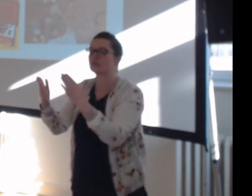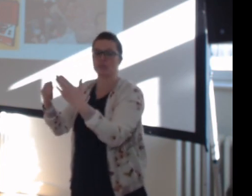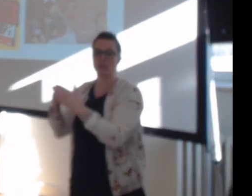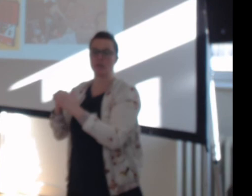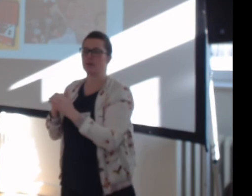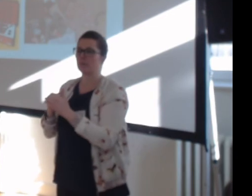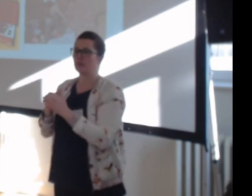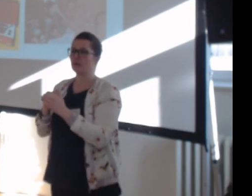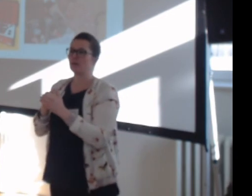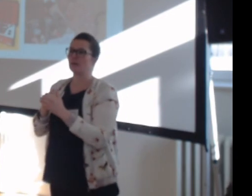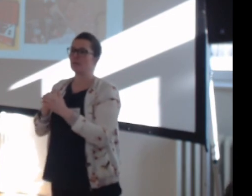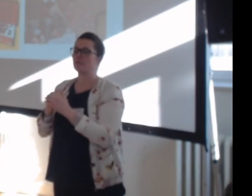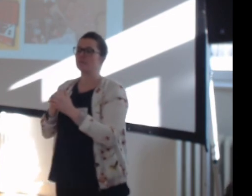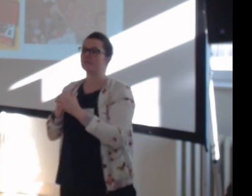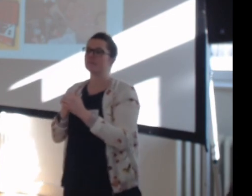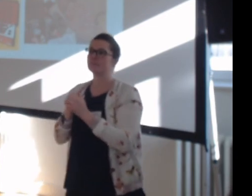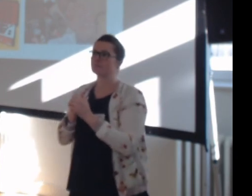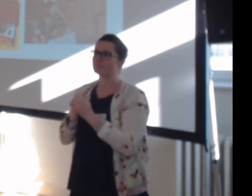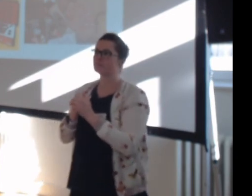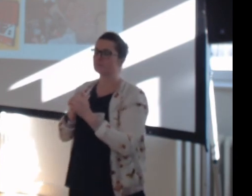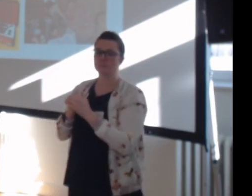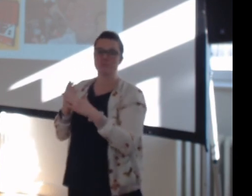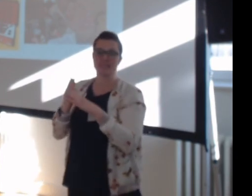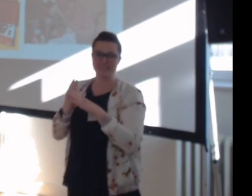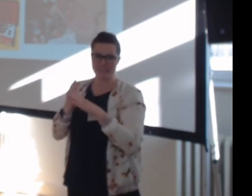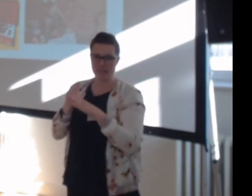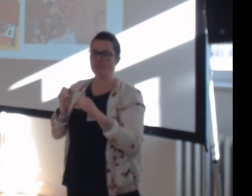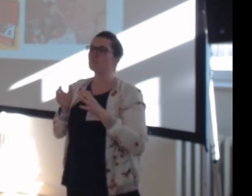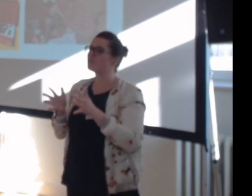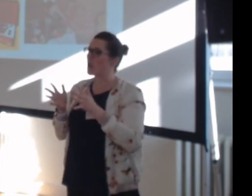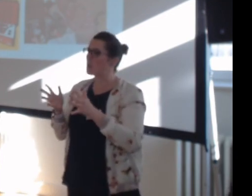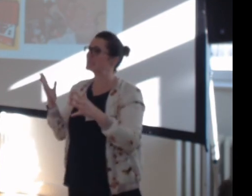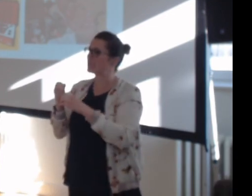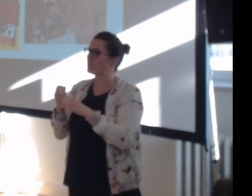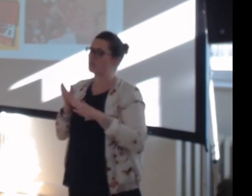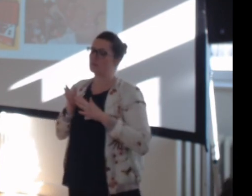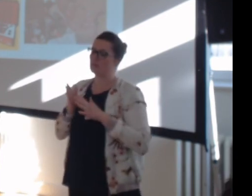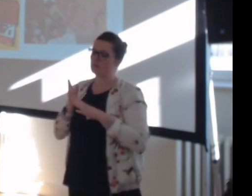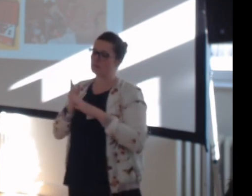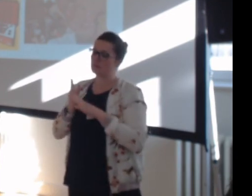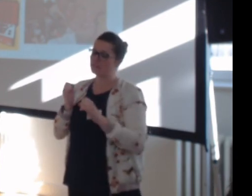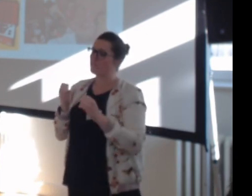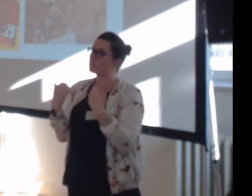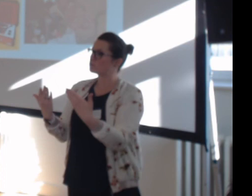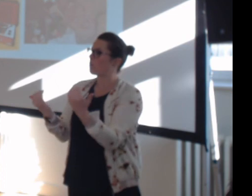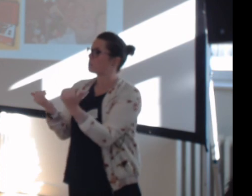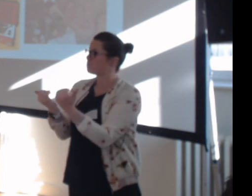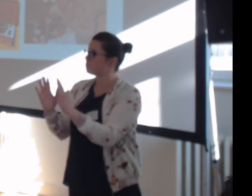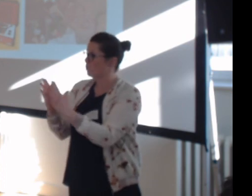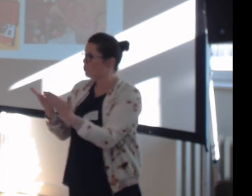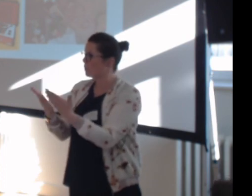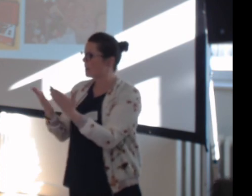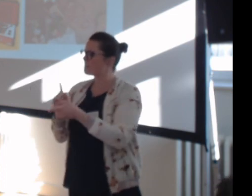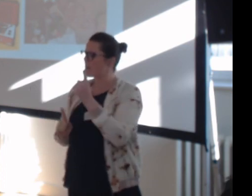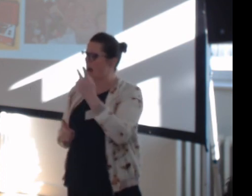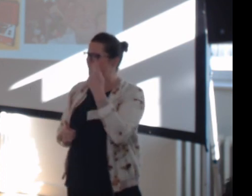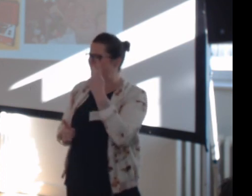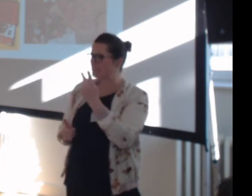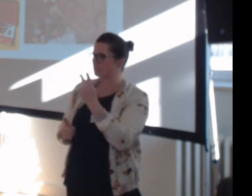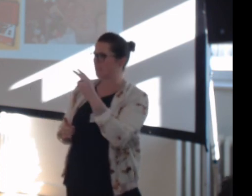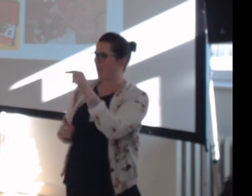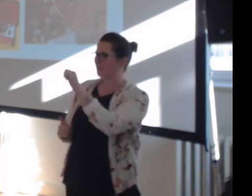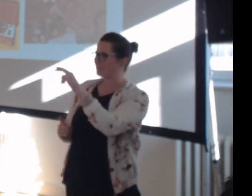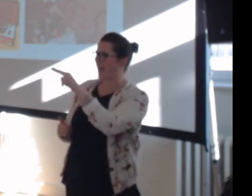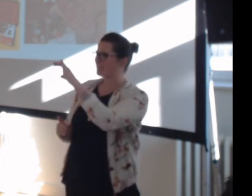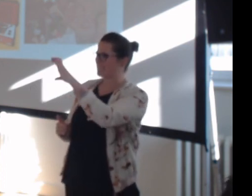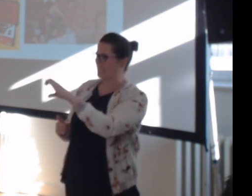Together with many volunteers, the staff provides books and friendly talk. But they noticed that it was hard to reach Nancy,